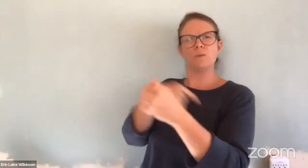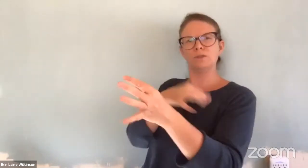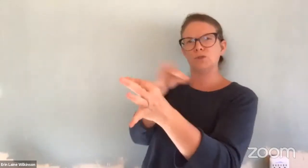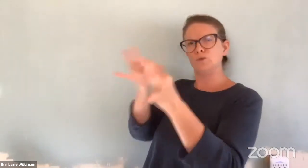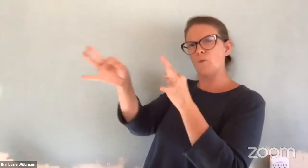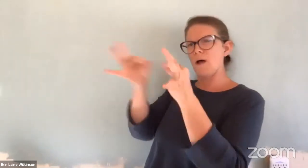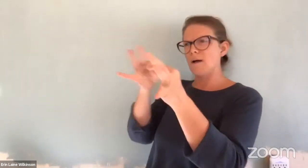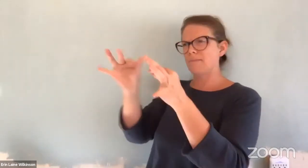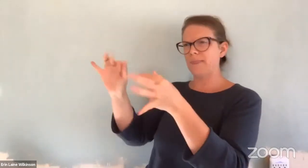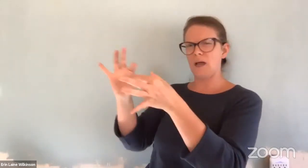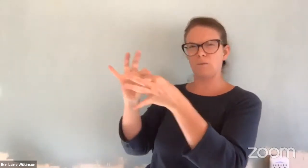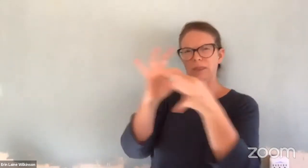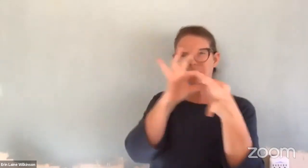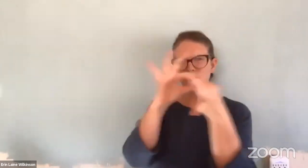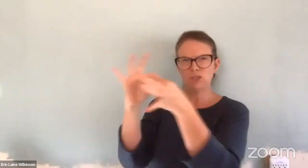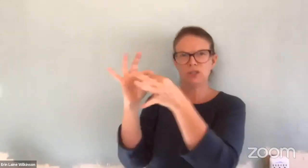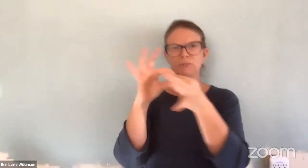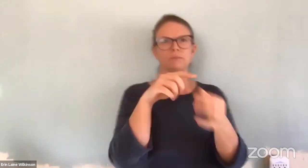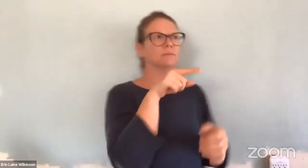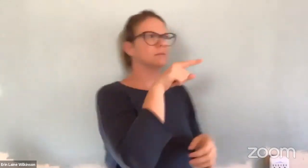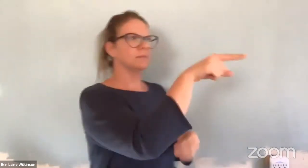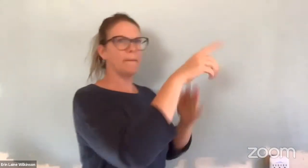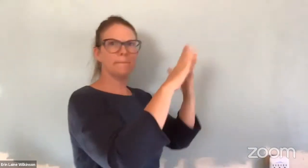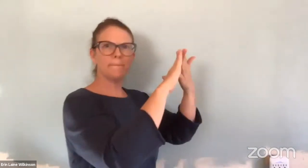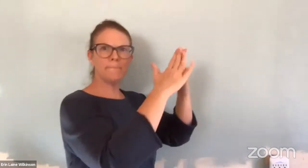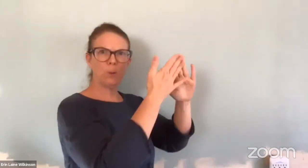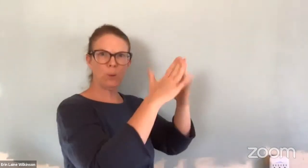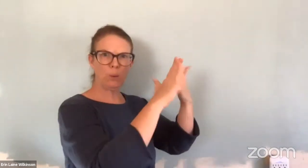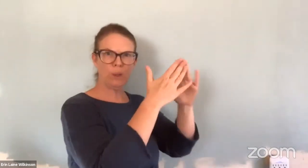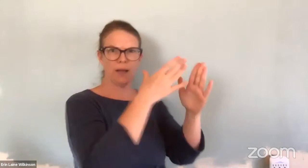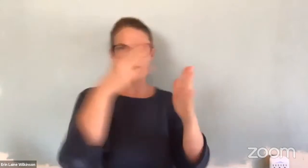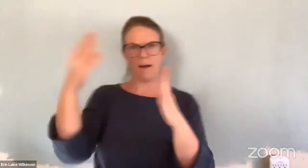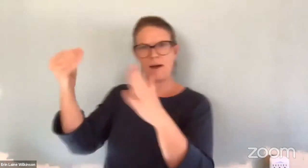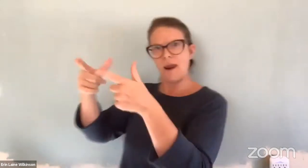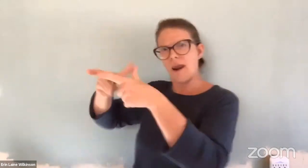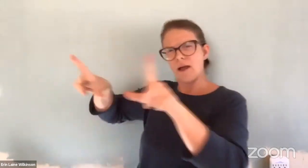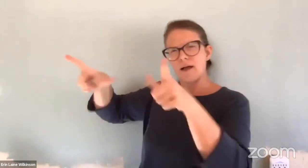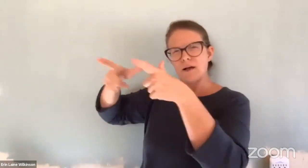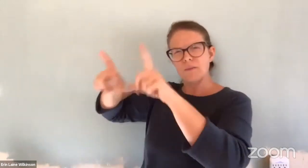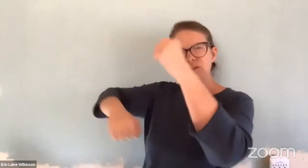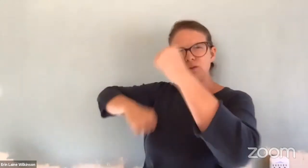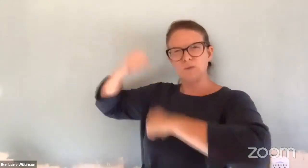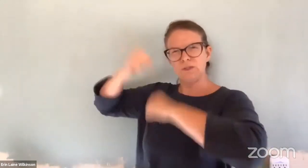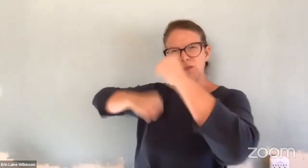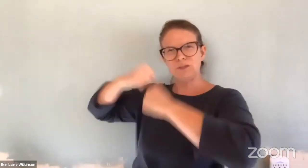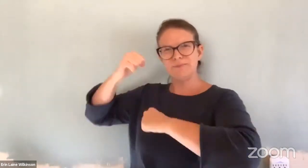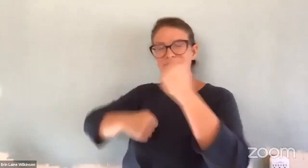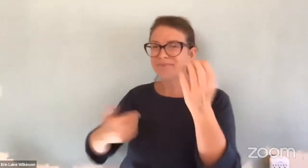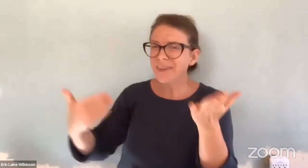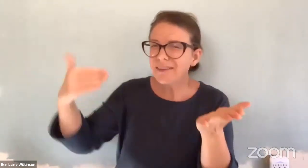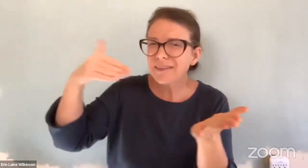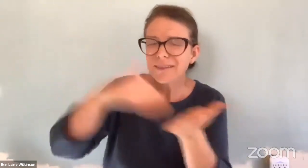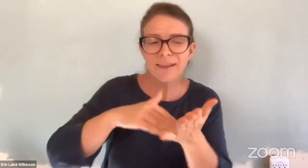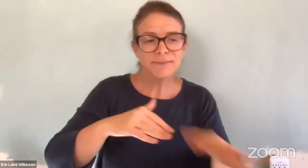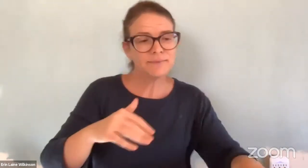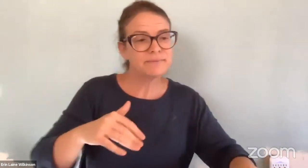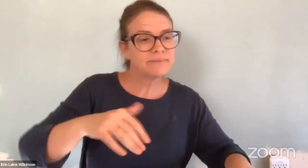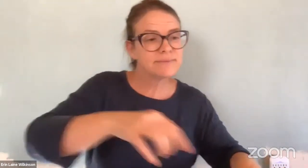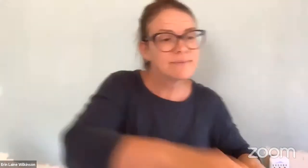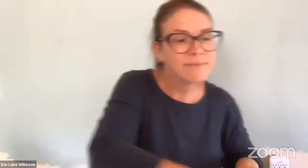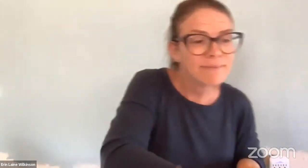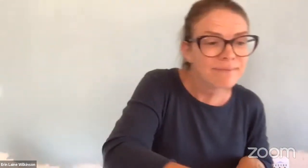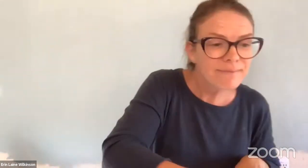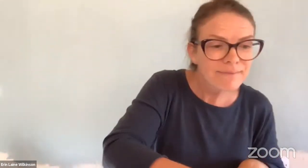exactly we can use within sign language and describe in terms of the relationship between the language to the community, the